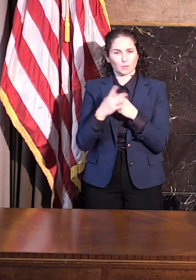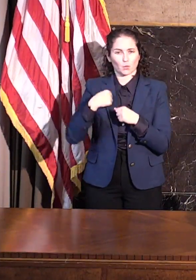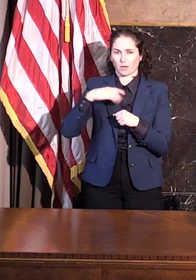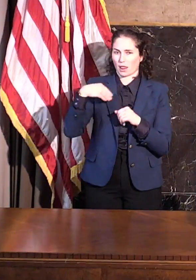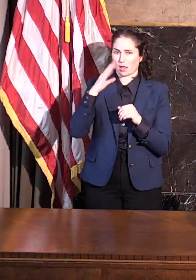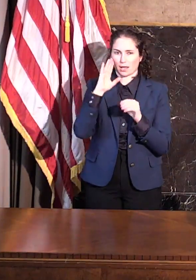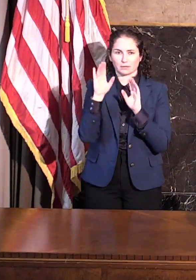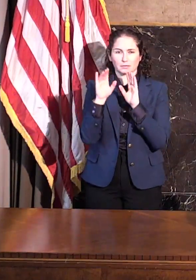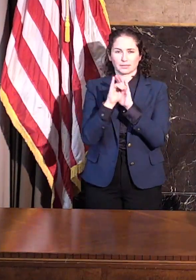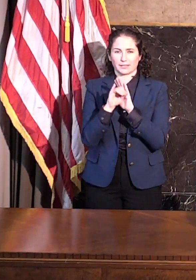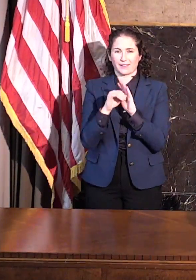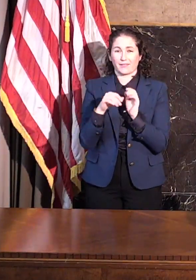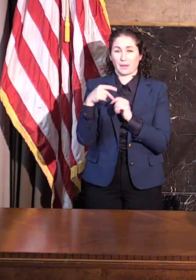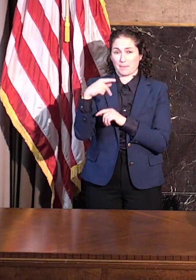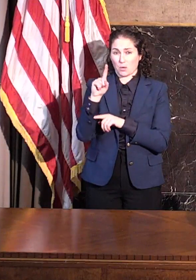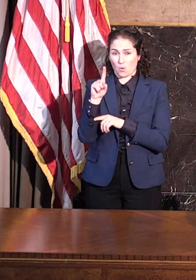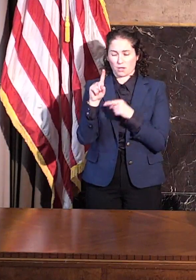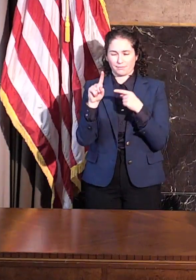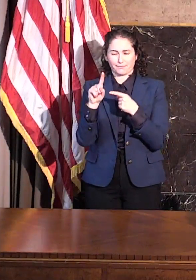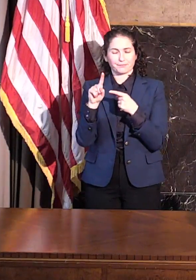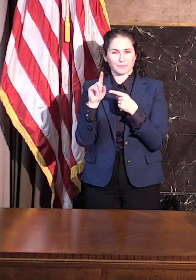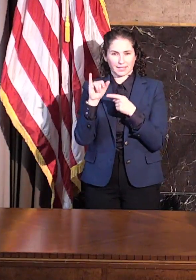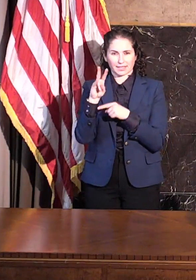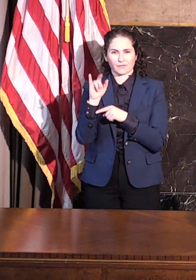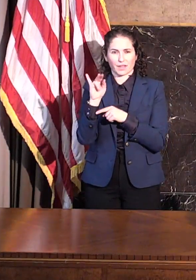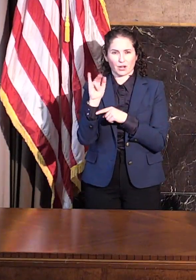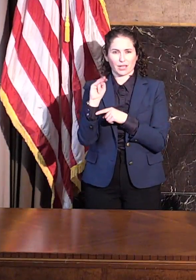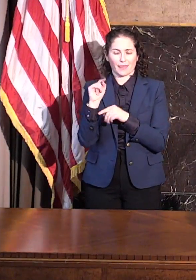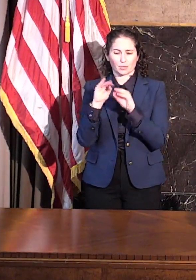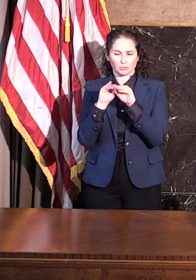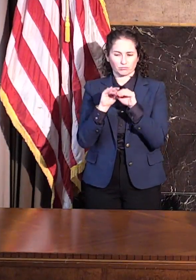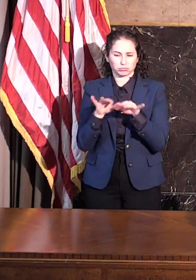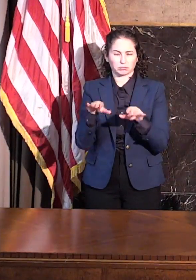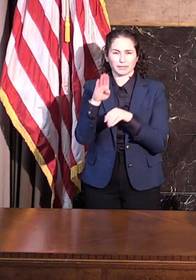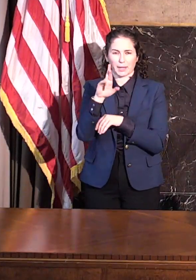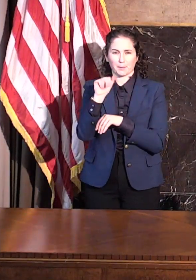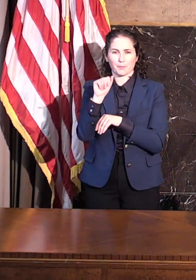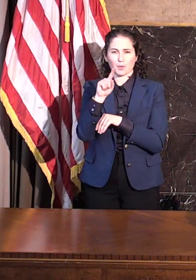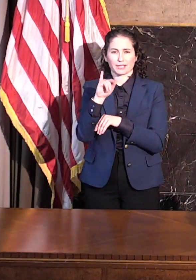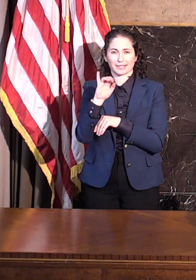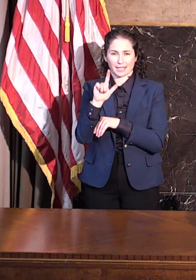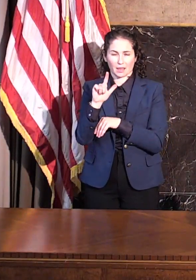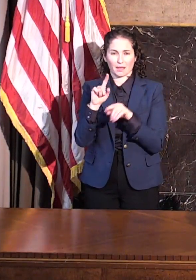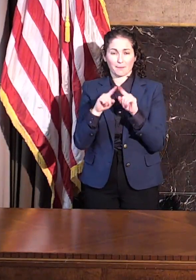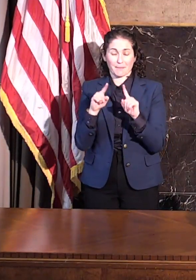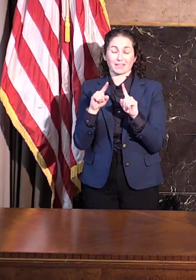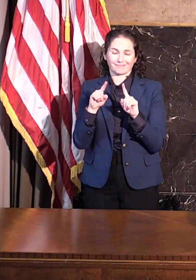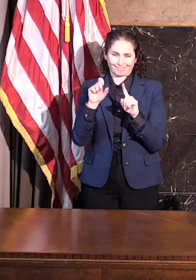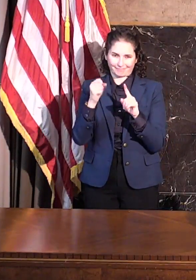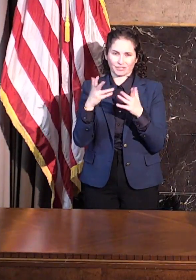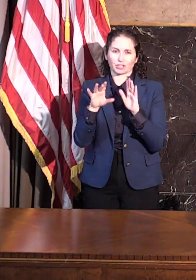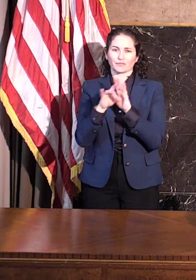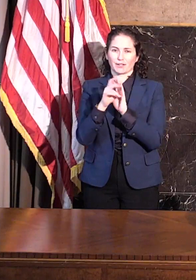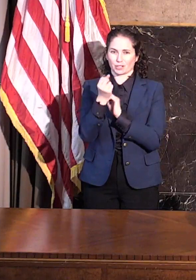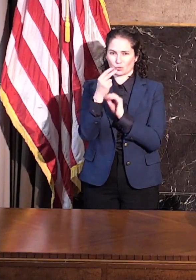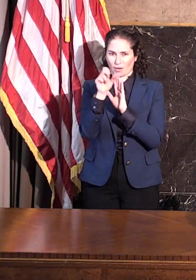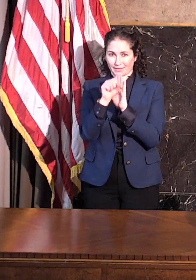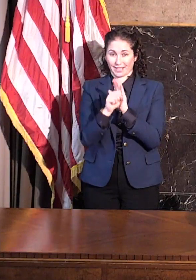area. The CDC has put out some interesting data. They've used routine blood samples to estimate